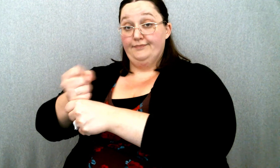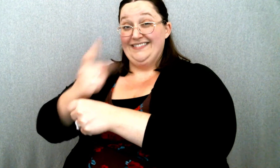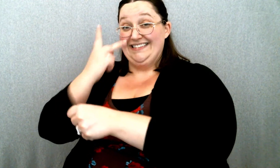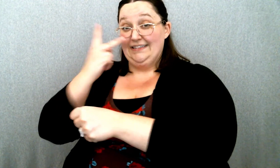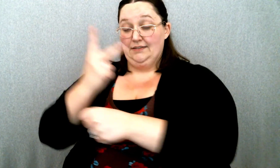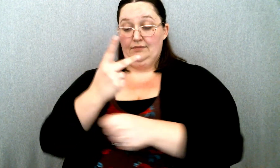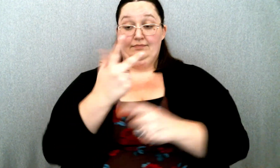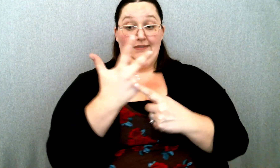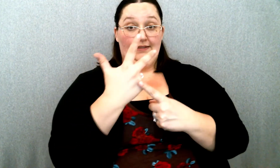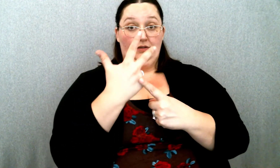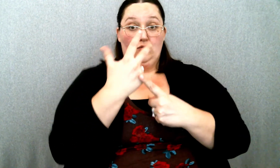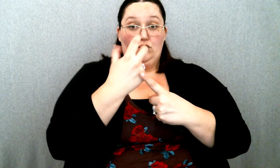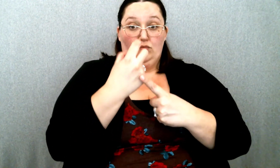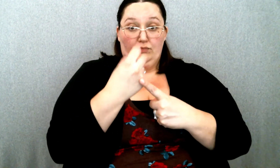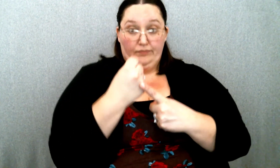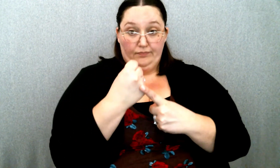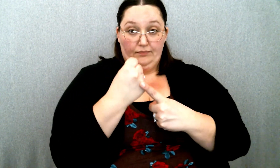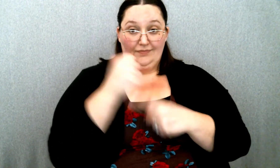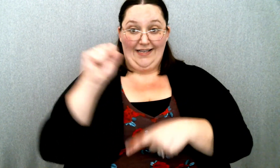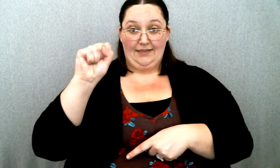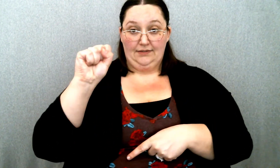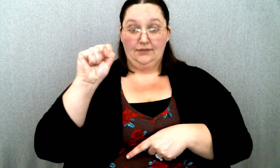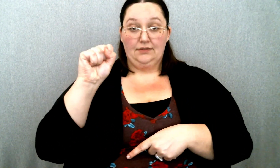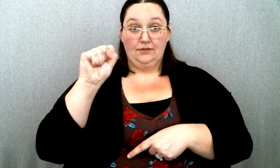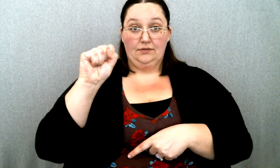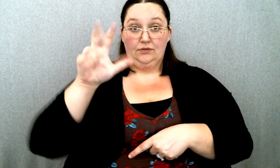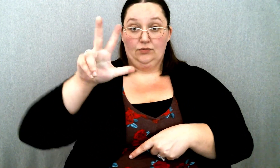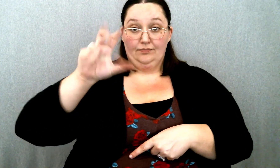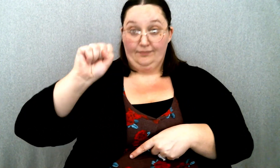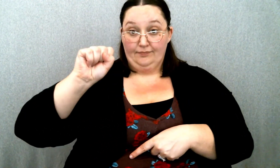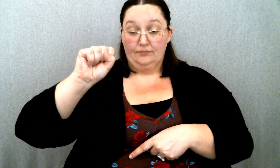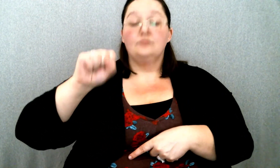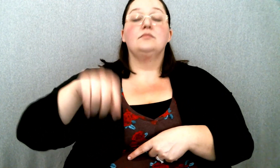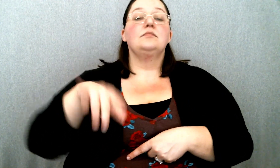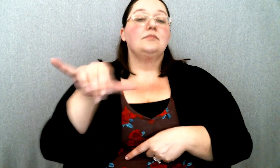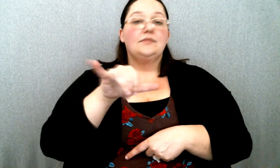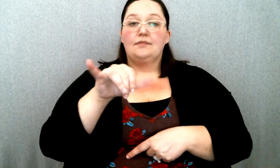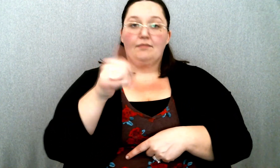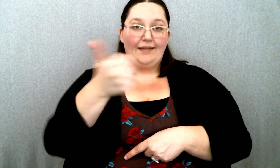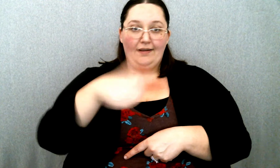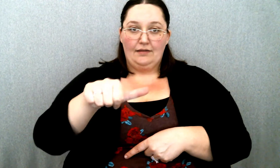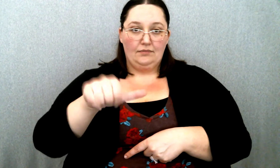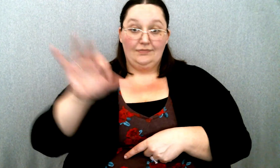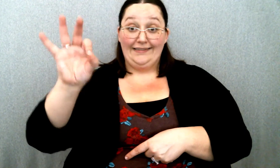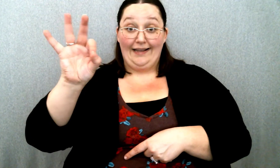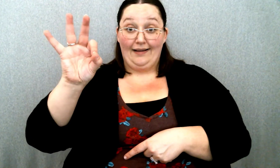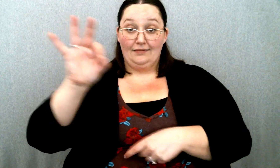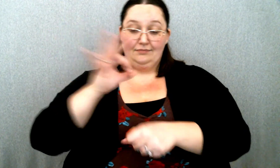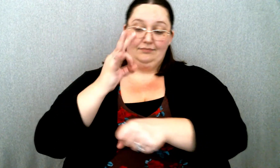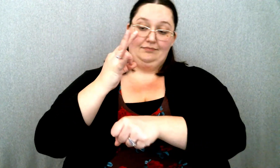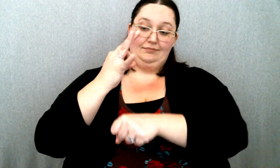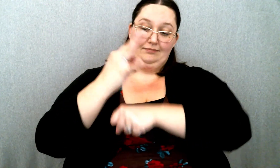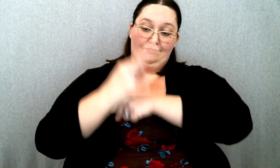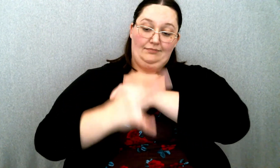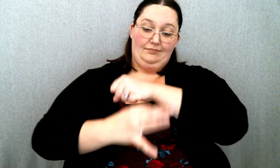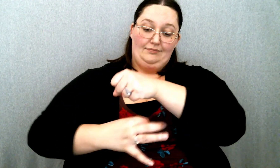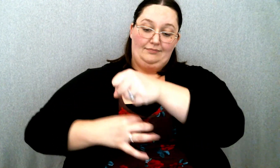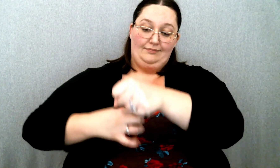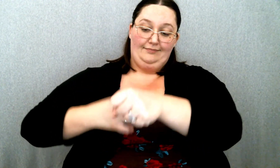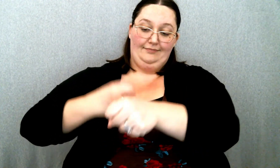S by the time you get to the top. Your 3 closes to that S. So your number, whatever number you're using, 1 through 9,